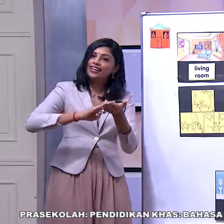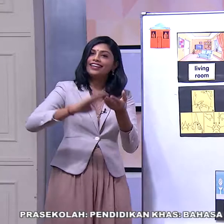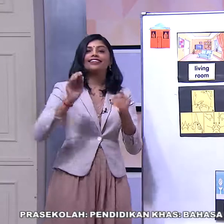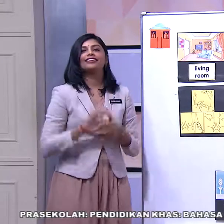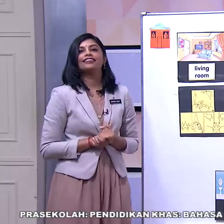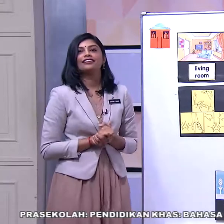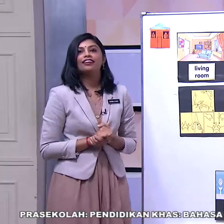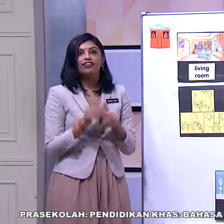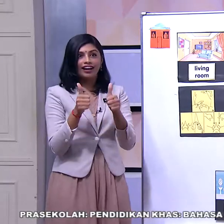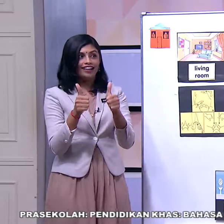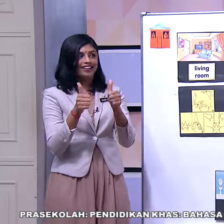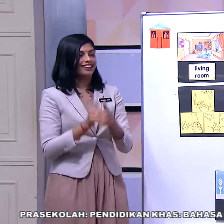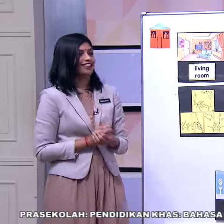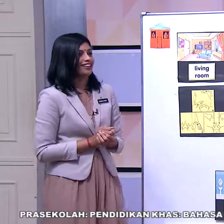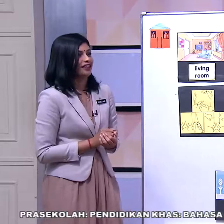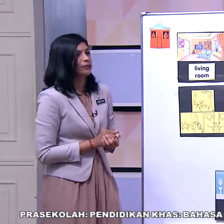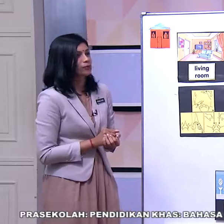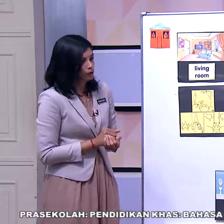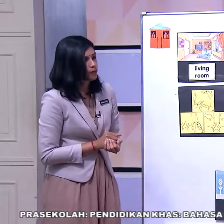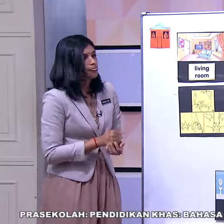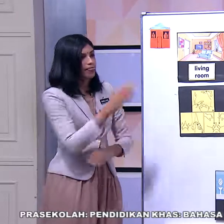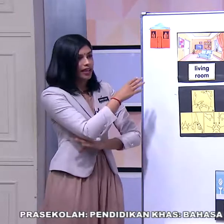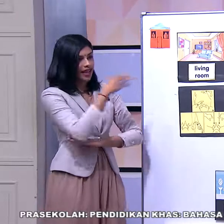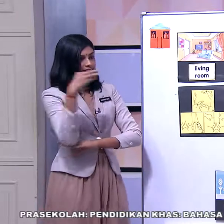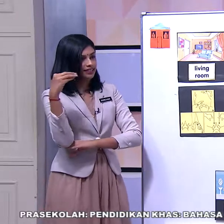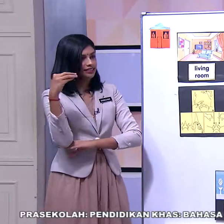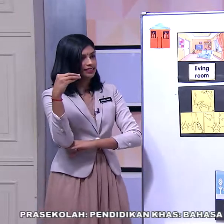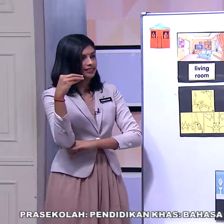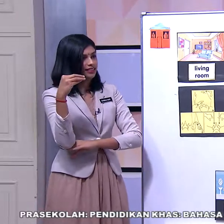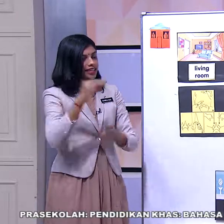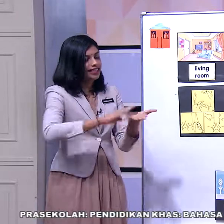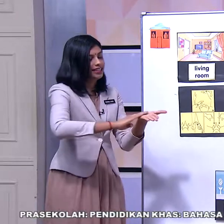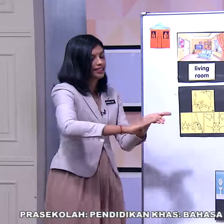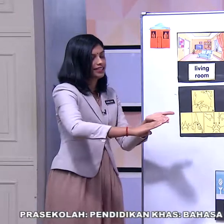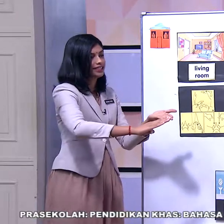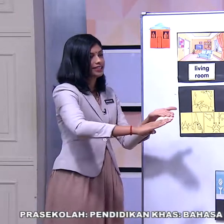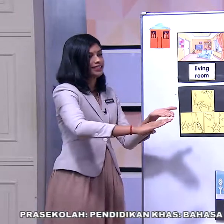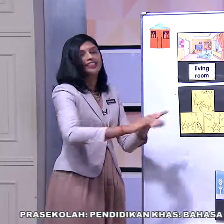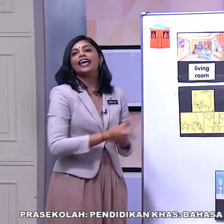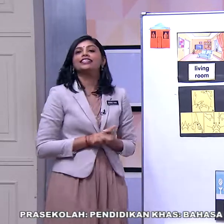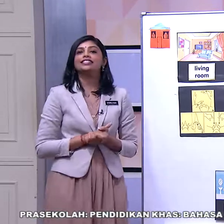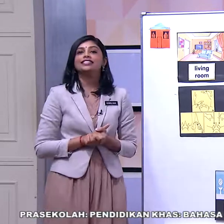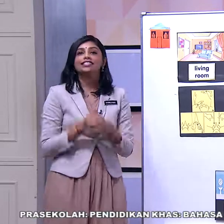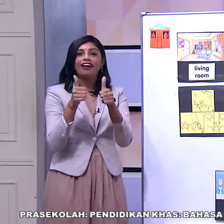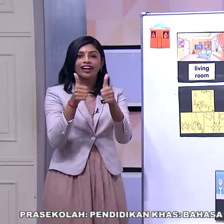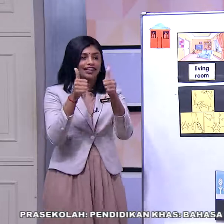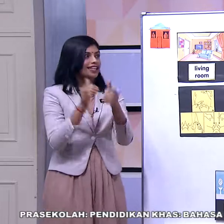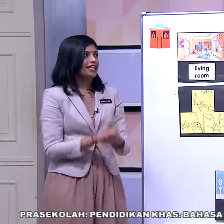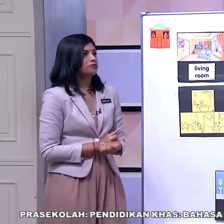it. Okay. All right? Okay, wash. And? Clean. Clean. Yes. All right. The next picture.